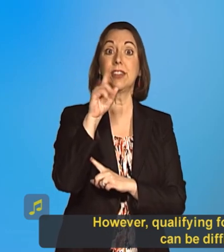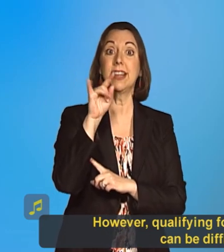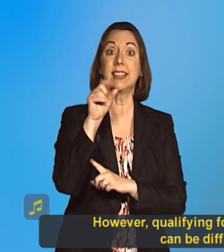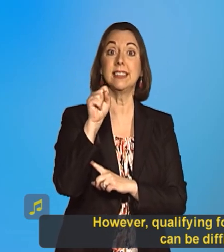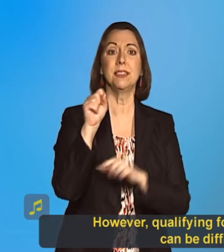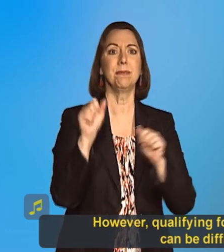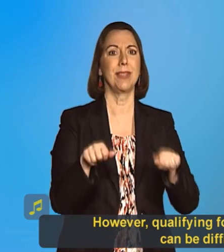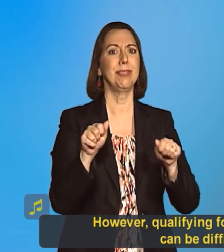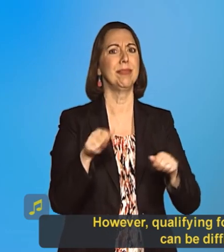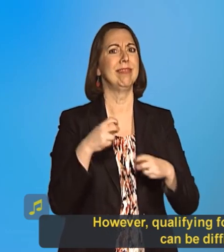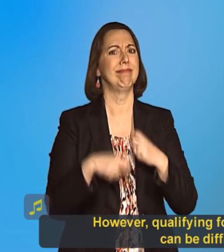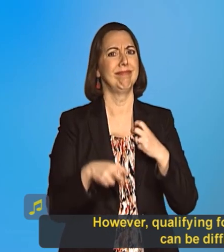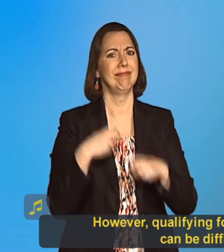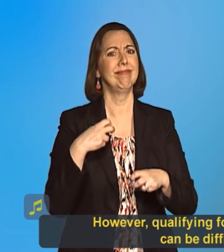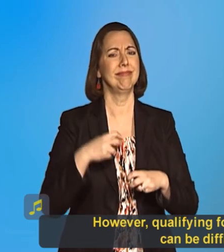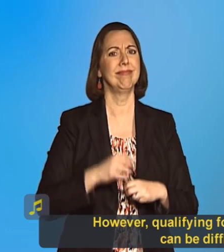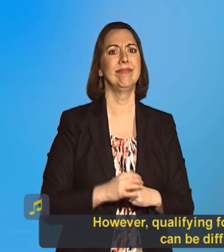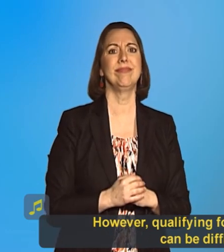tax credits can be difficult.